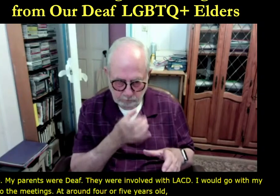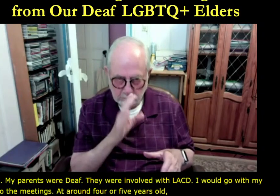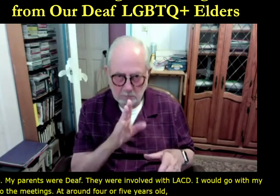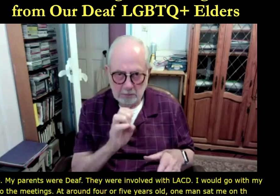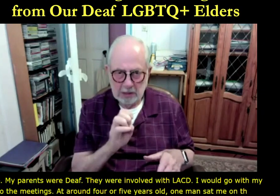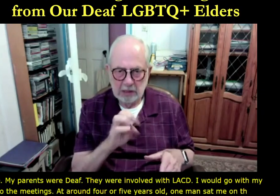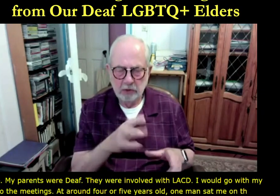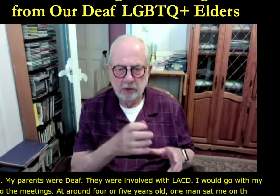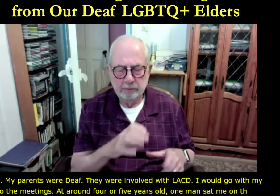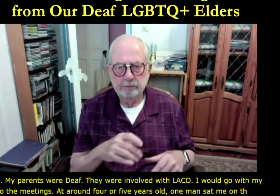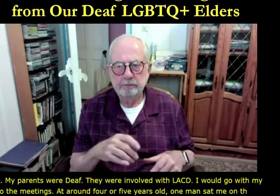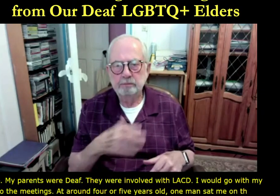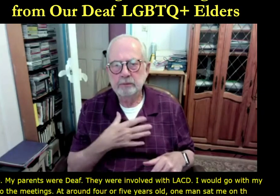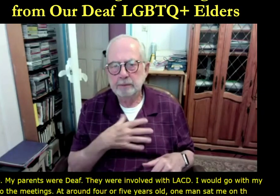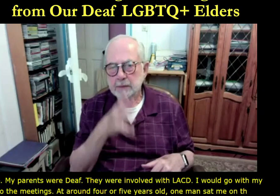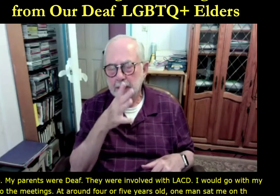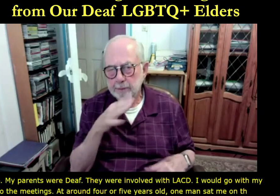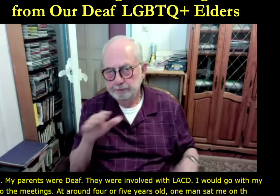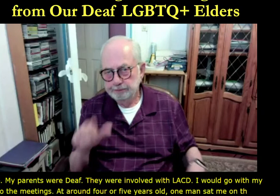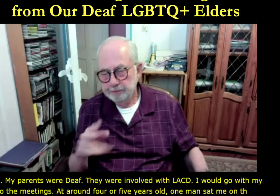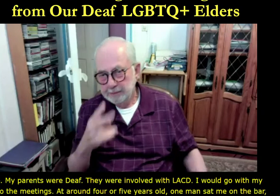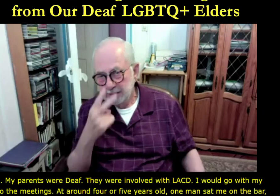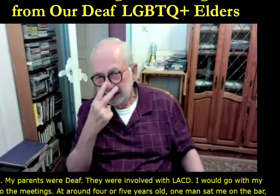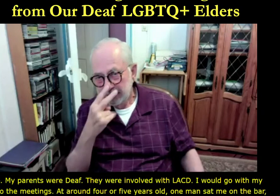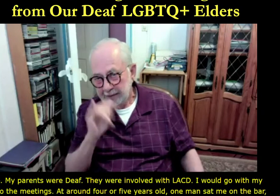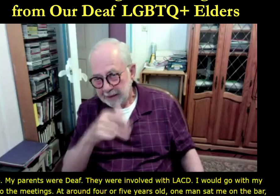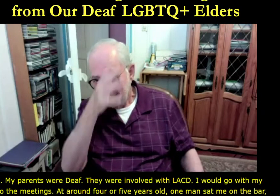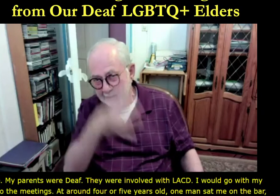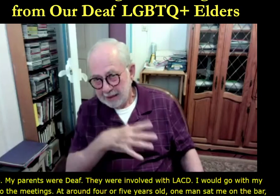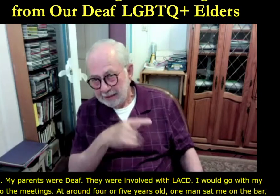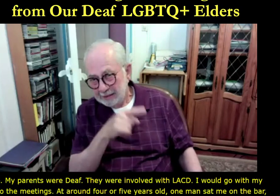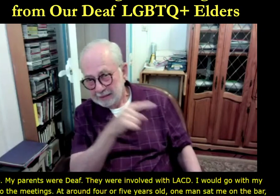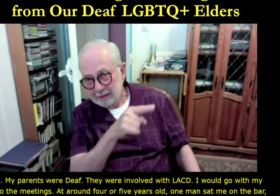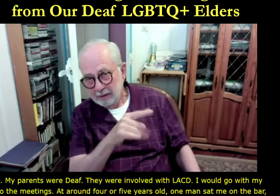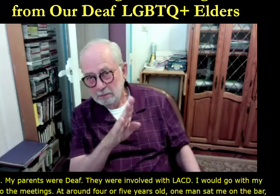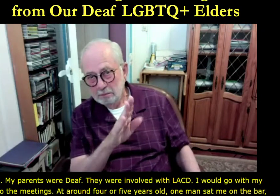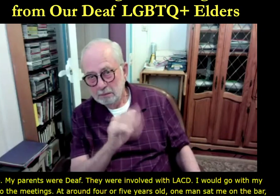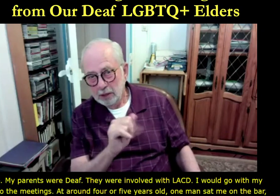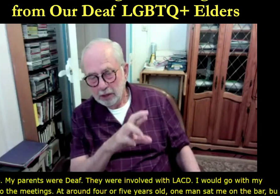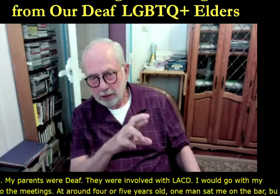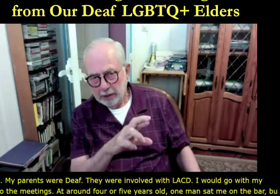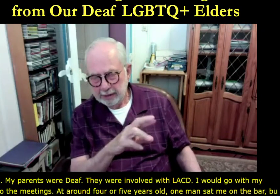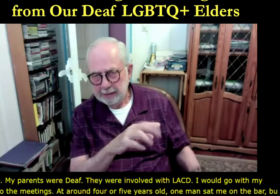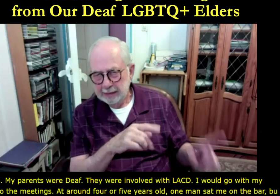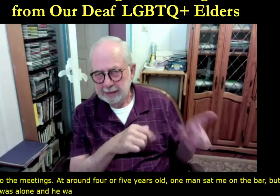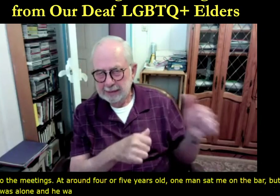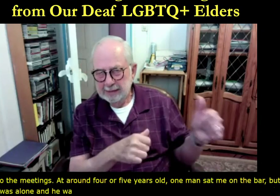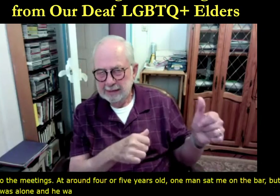and but the man was alone and he was drinking and my mother said see that man over there at the bar